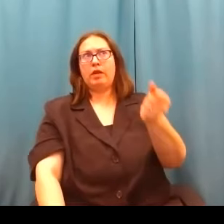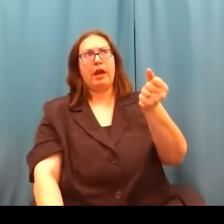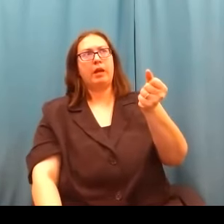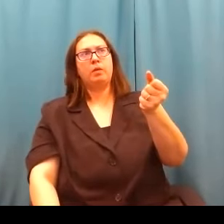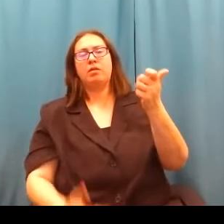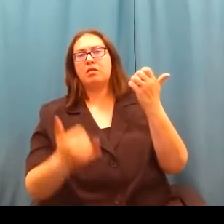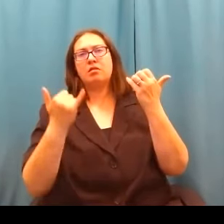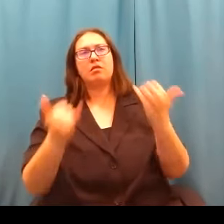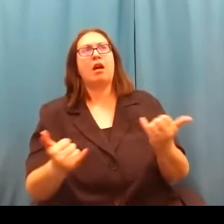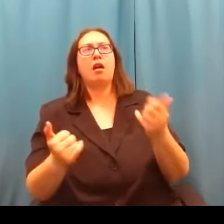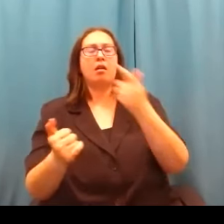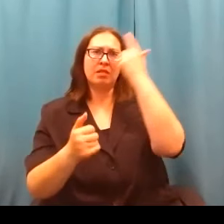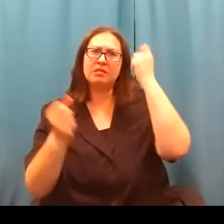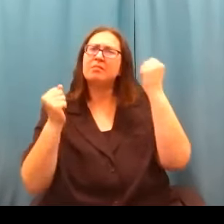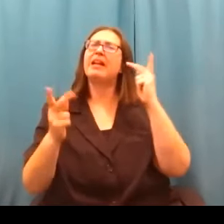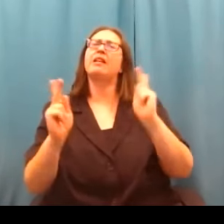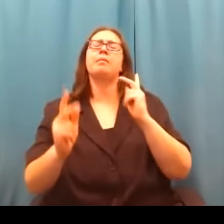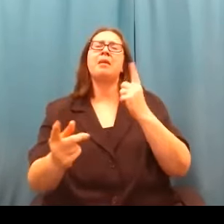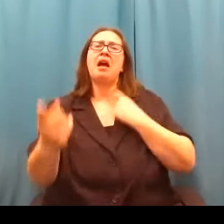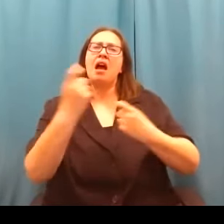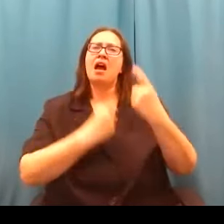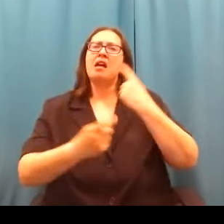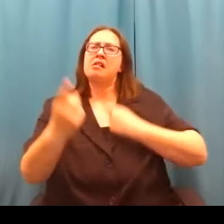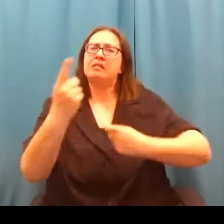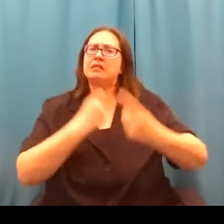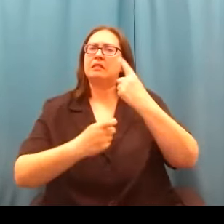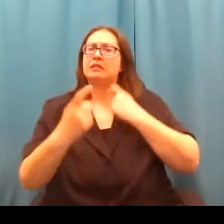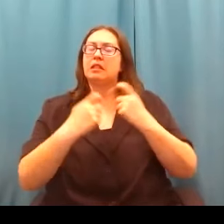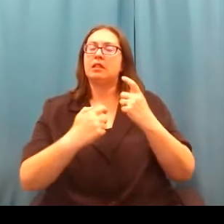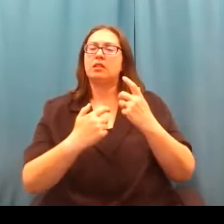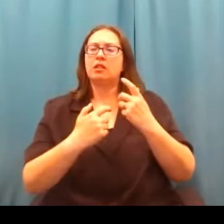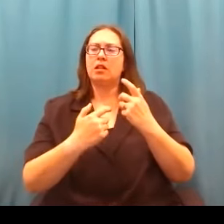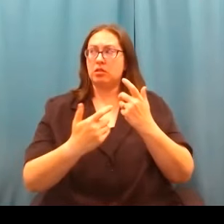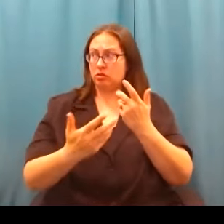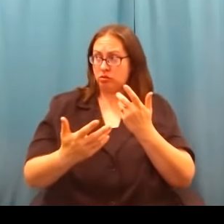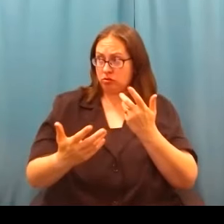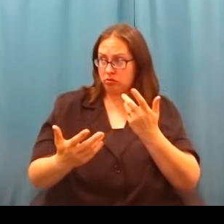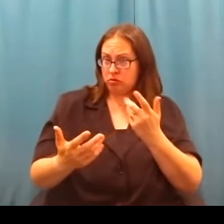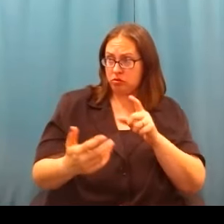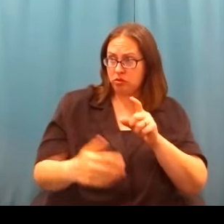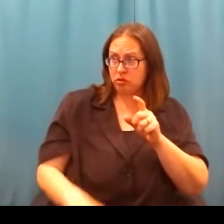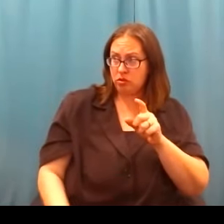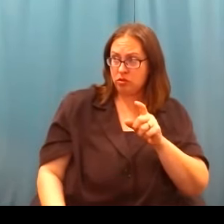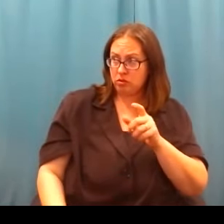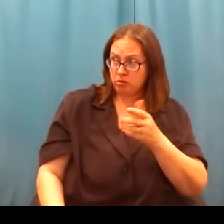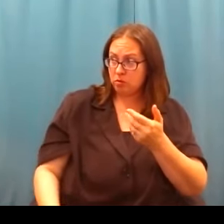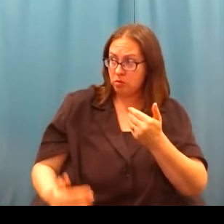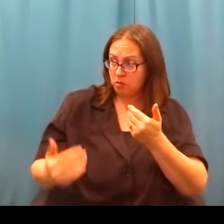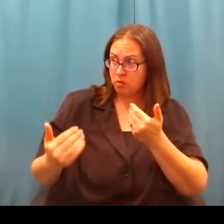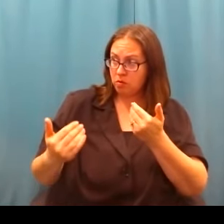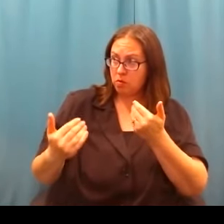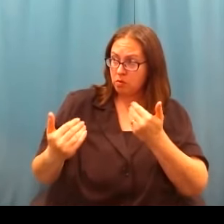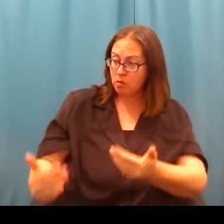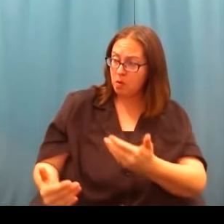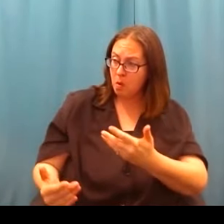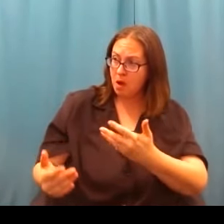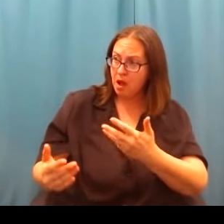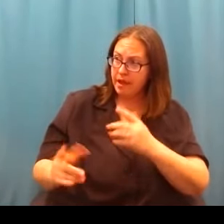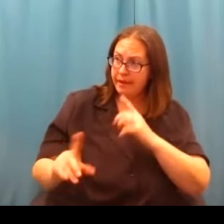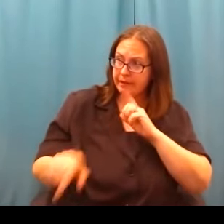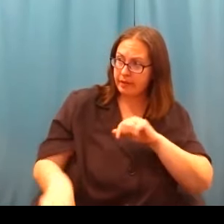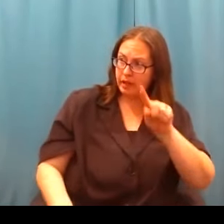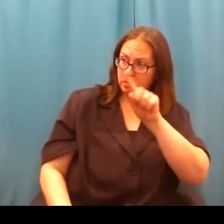the most asked question today. So should we take a question? And let me see.